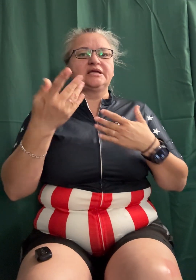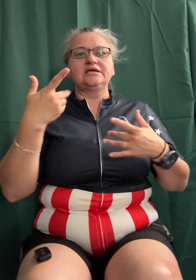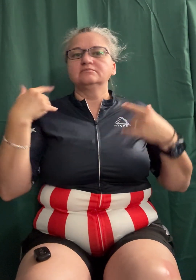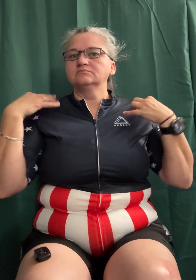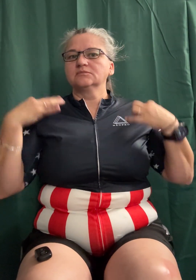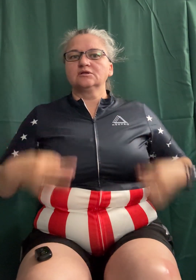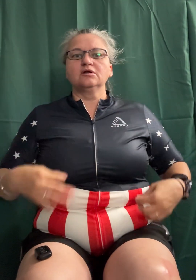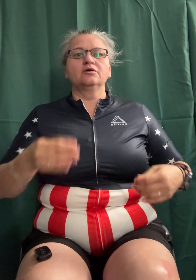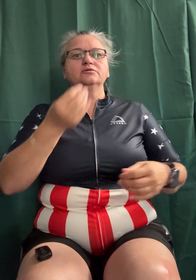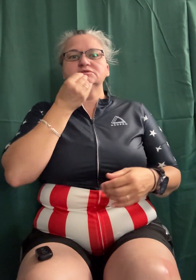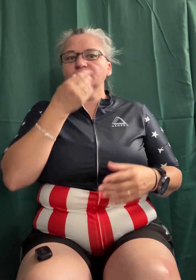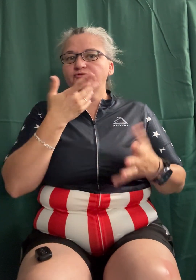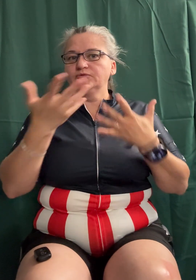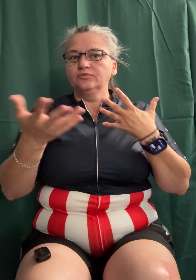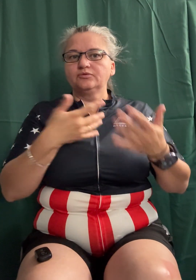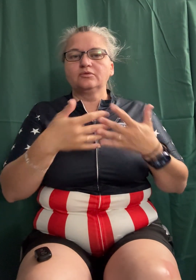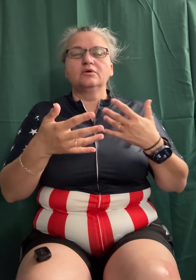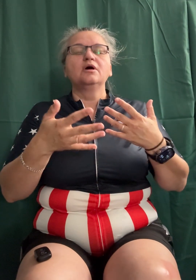money, clothes, food.